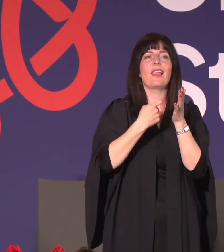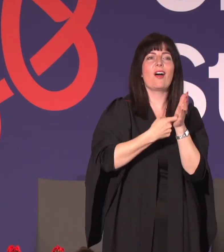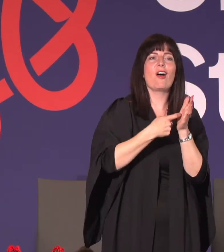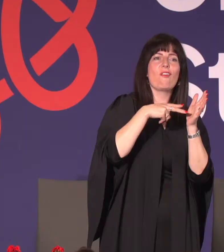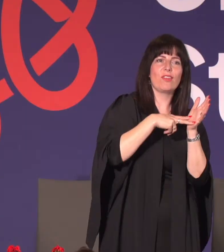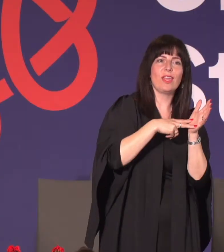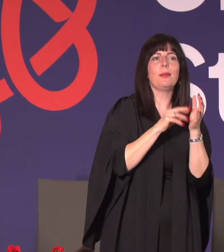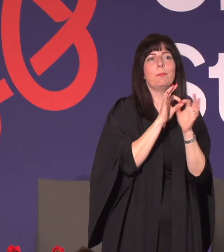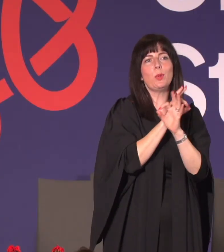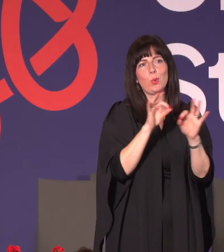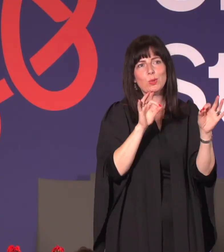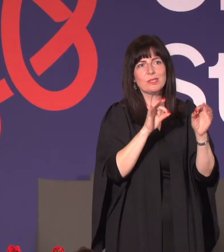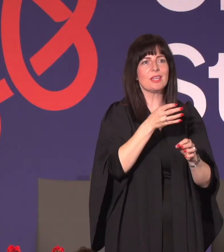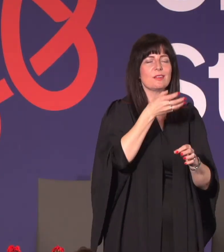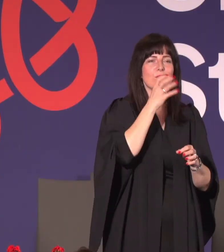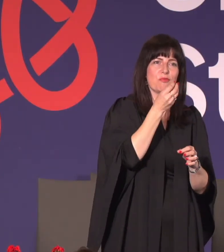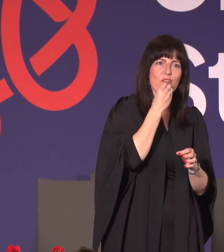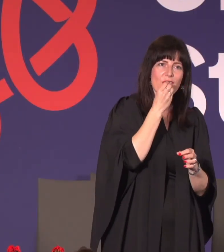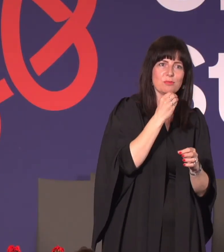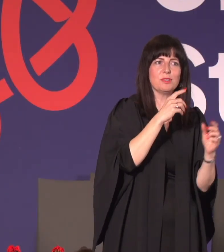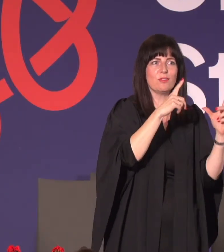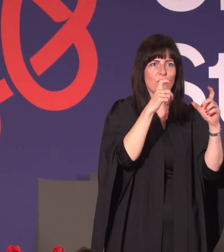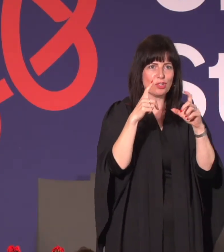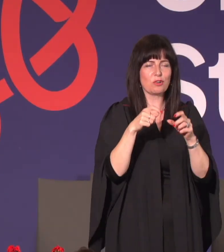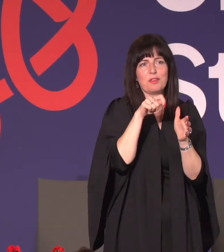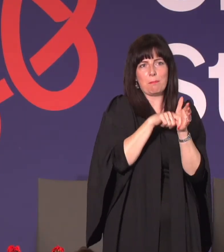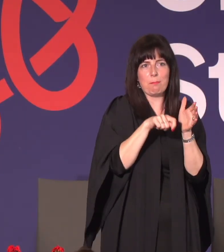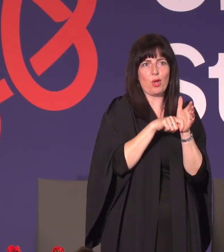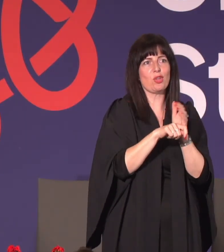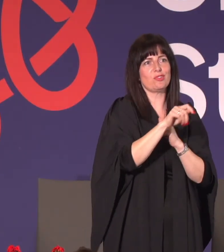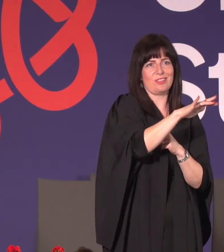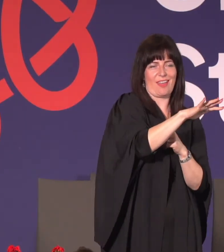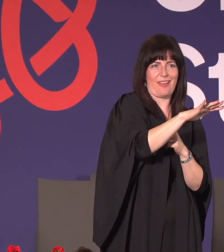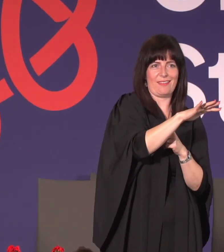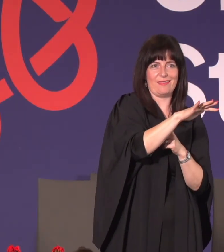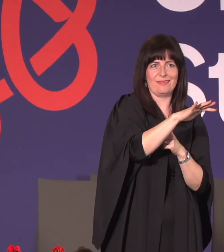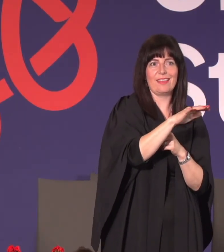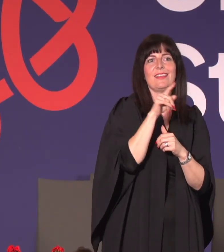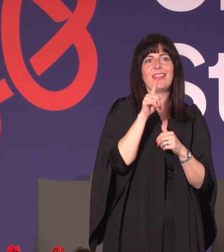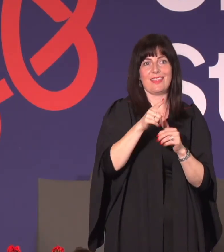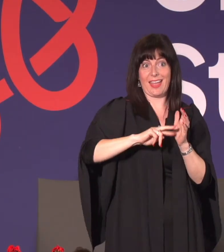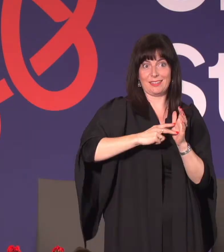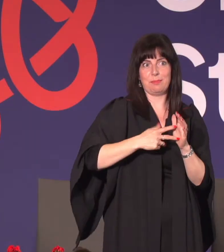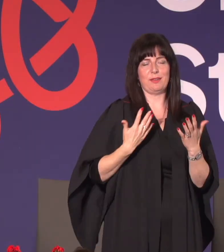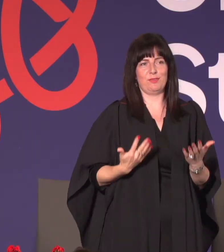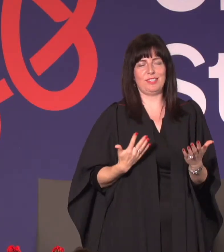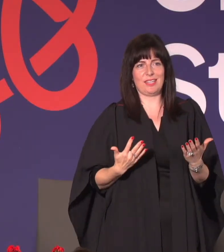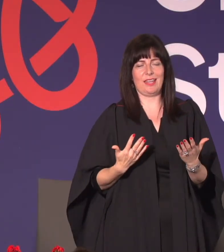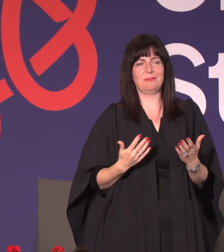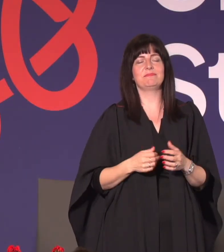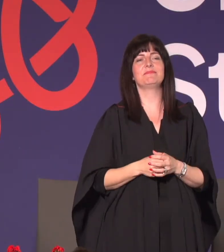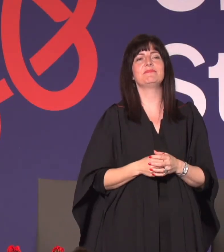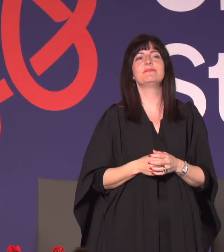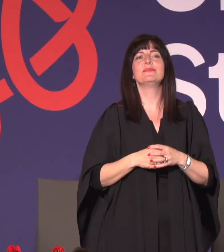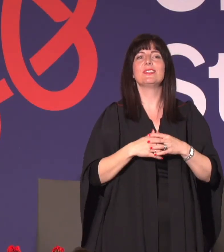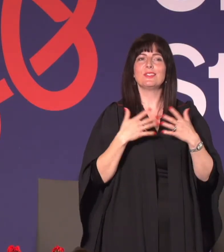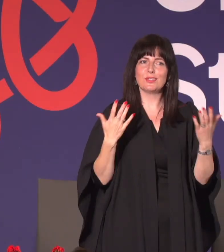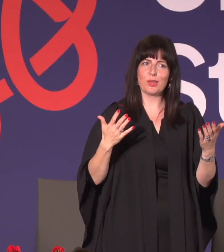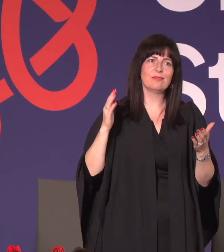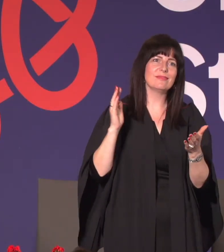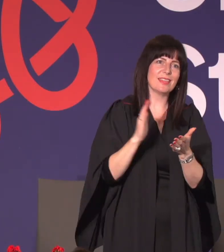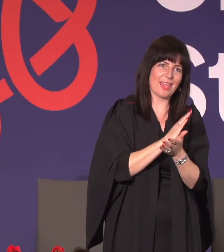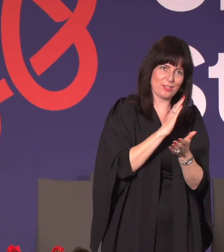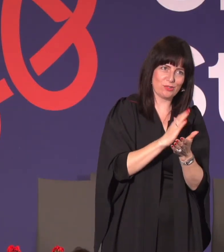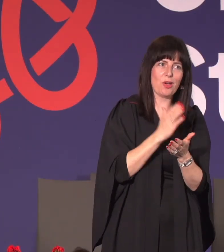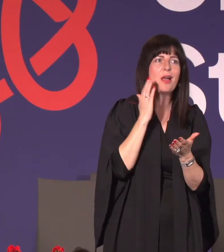music, refreshments, photography, and merchandise will await. So that's the schedule for today. Now, let's enjoy what will